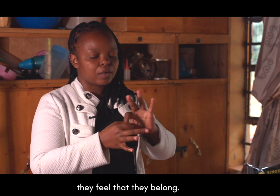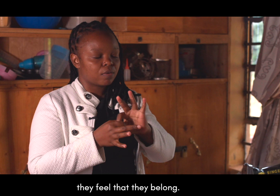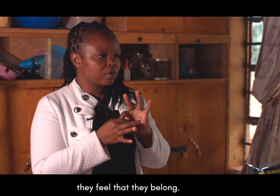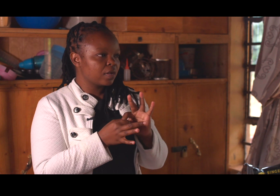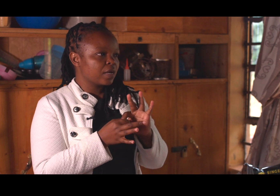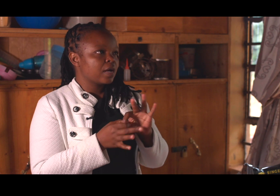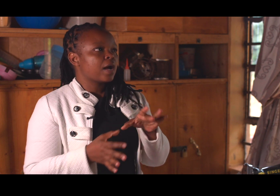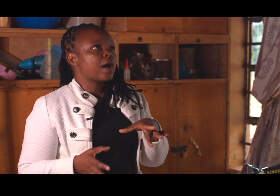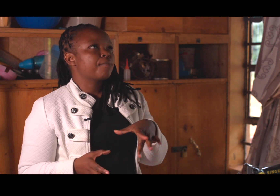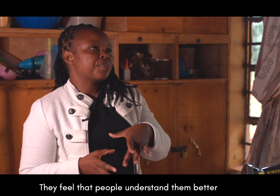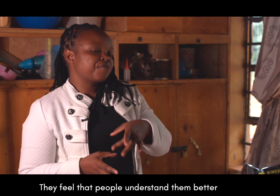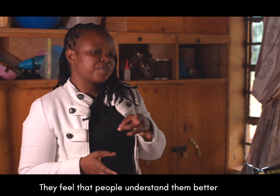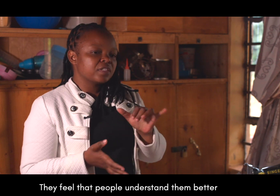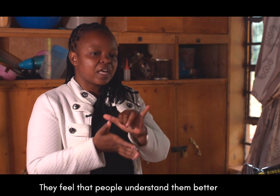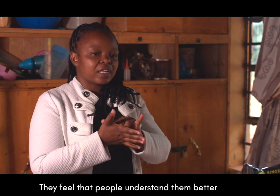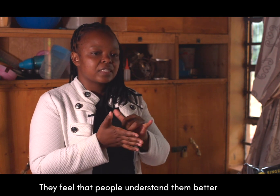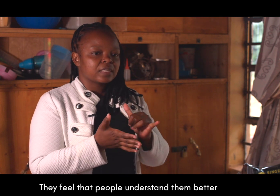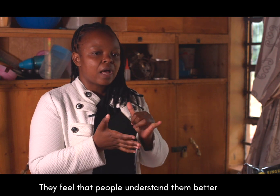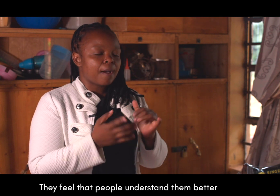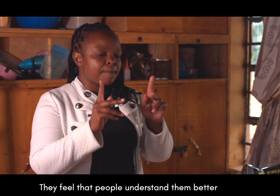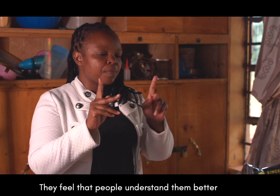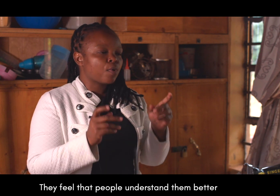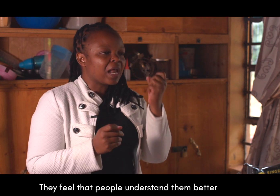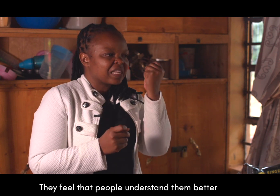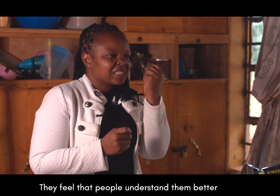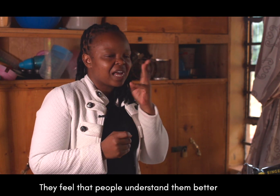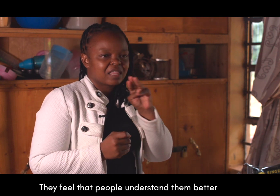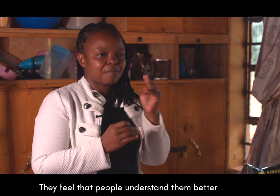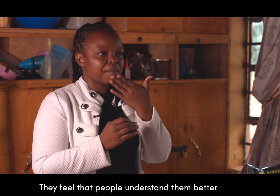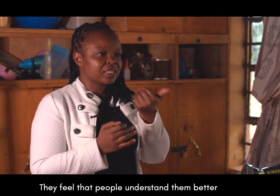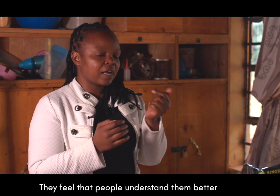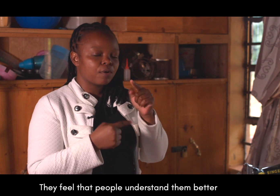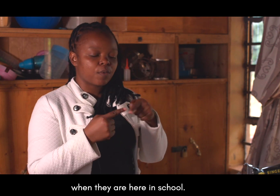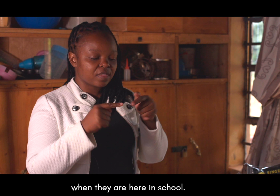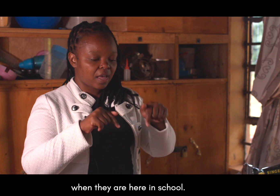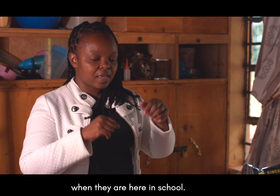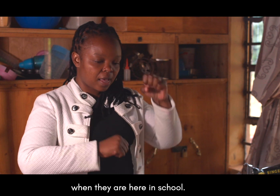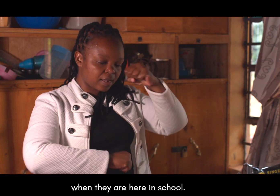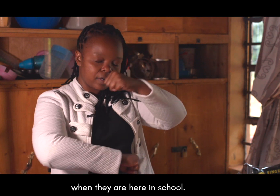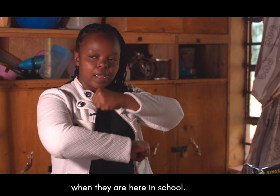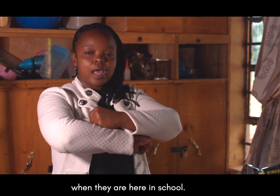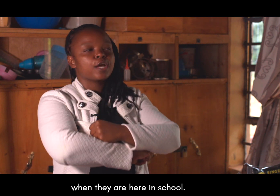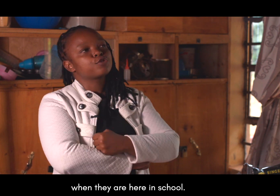belong. They feel that people understand them better when they are here in